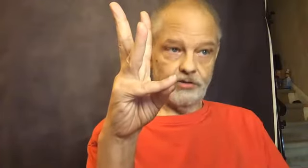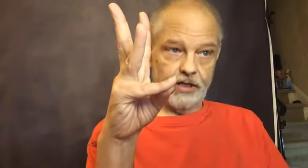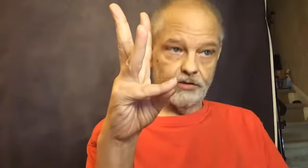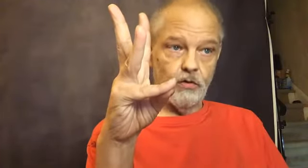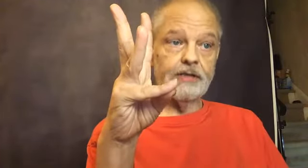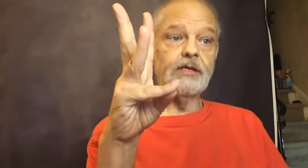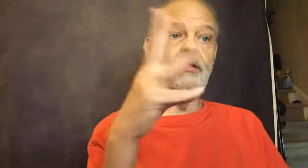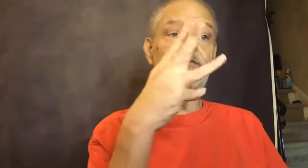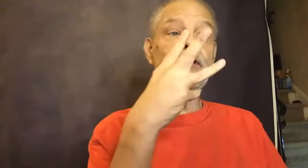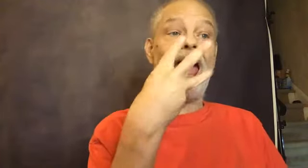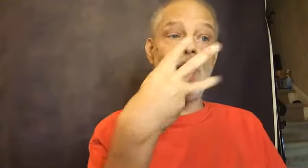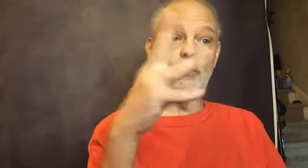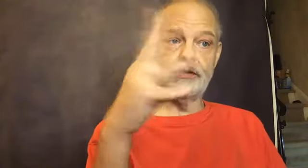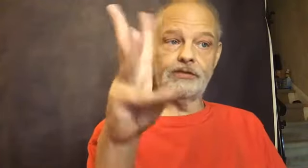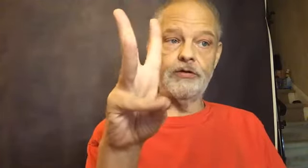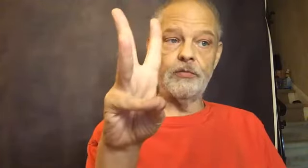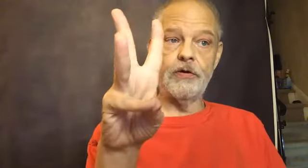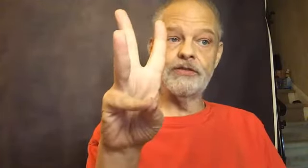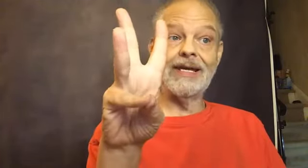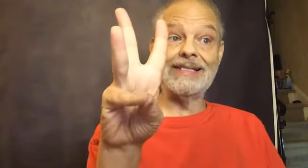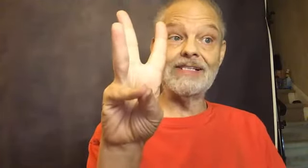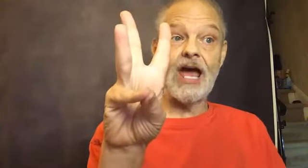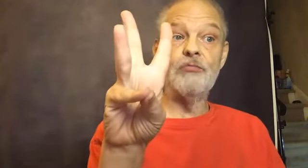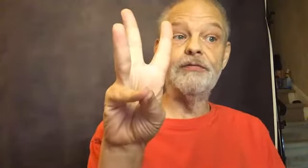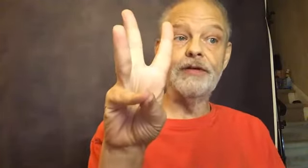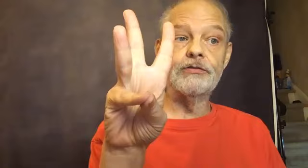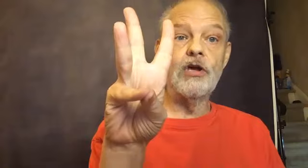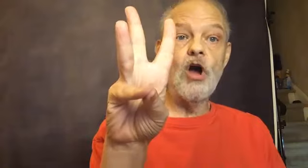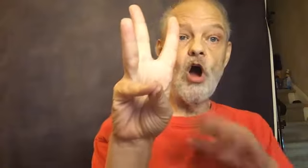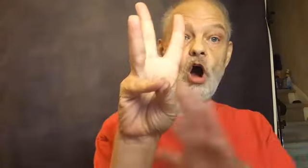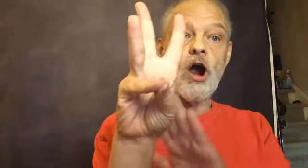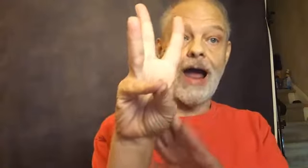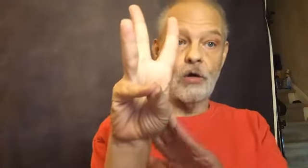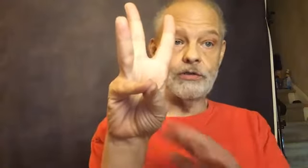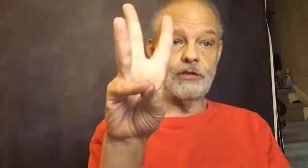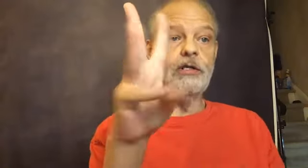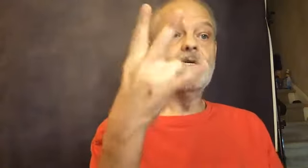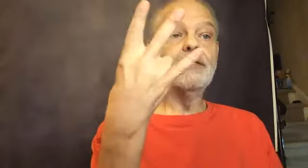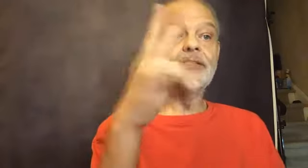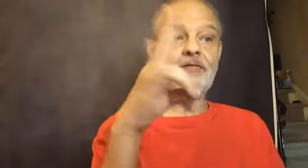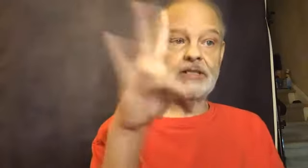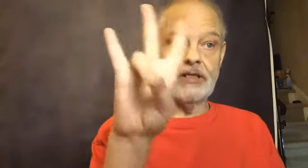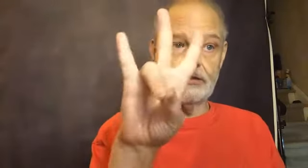Shake it twice and leave it out so that the person can see how many fingers are out. 17,